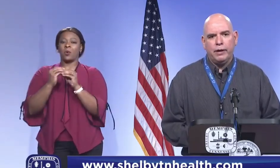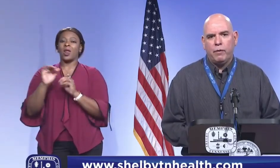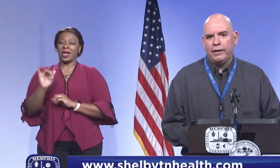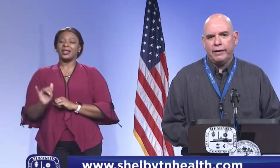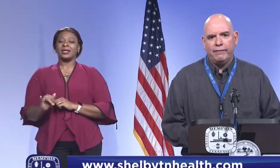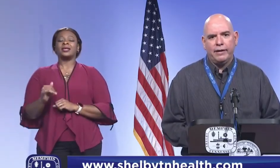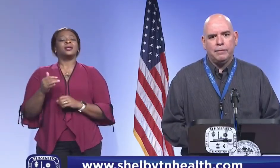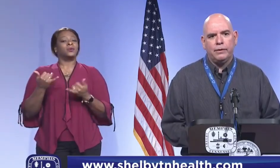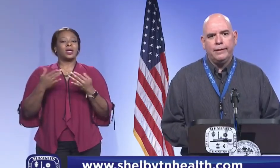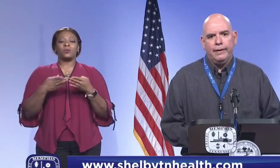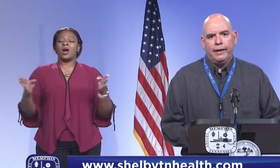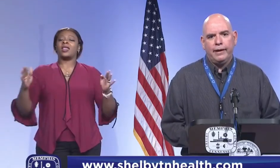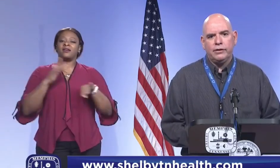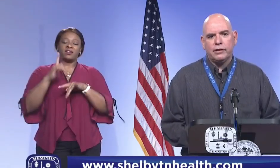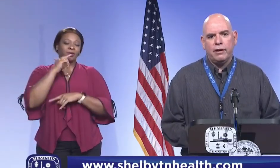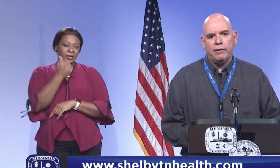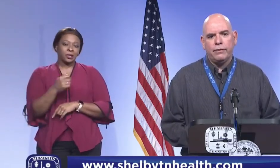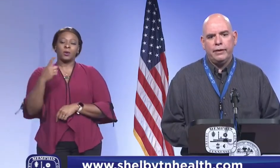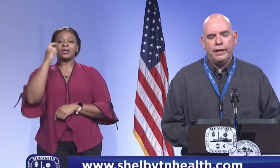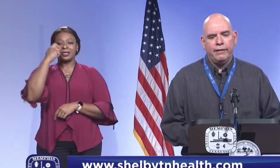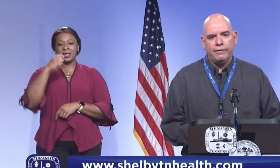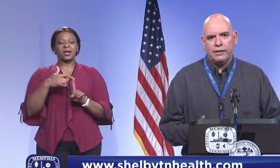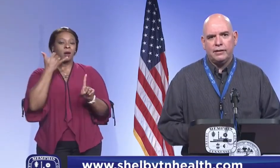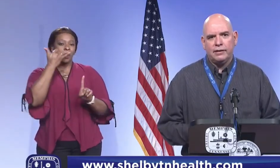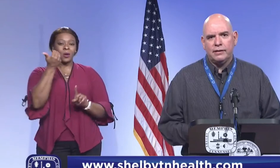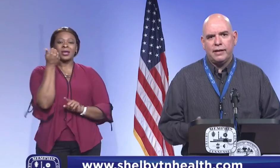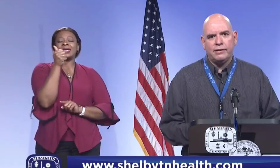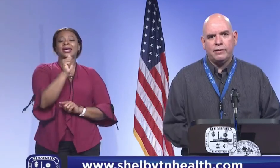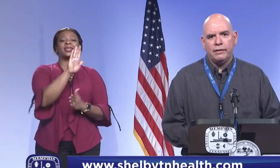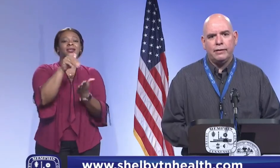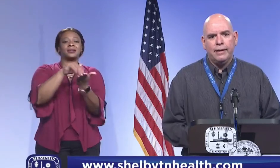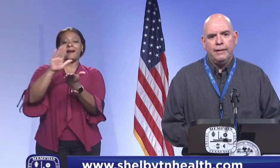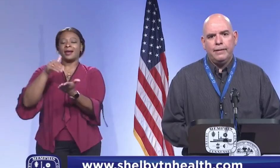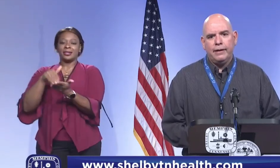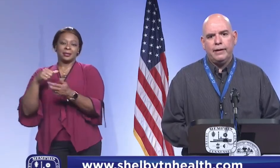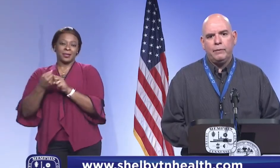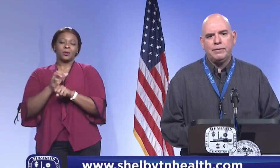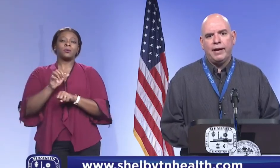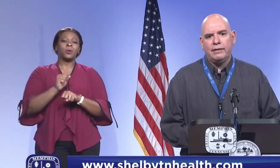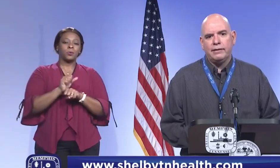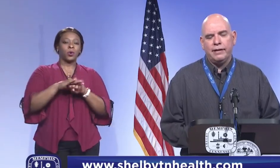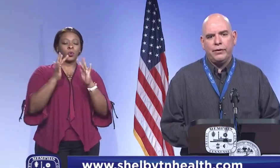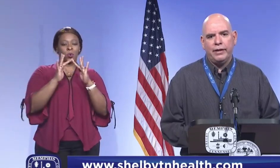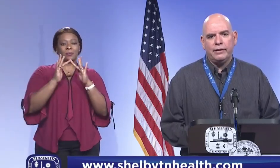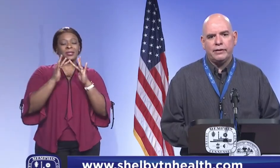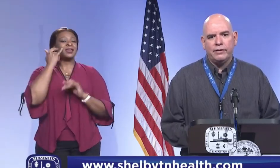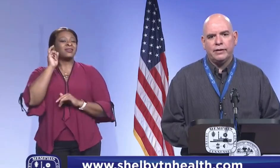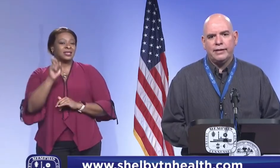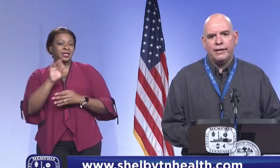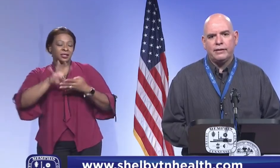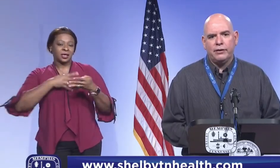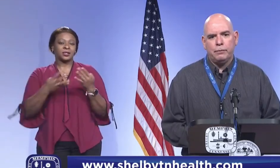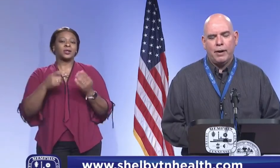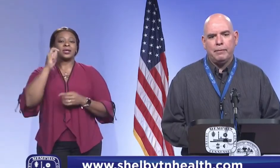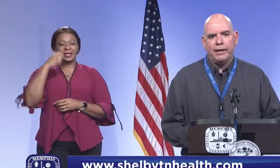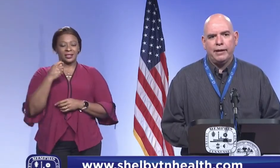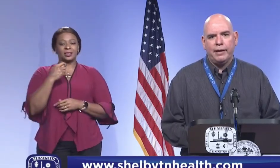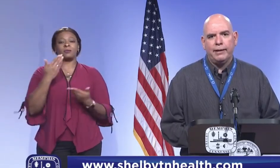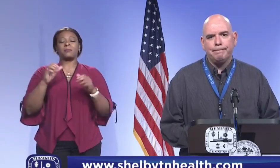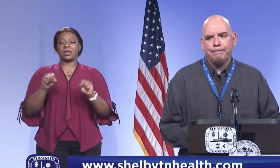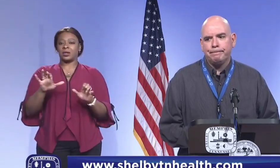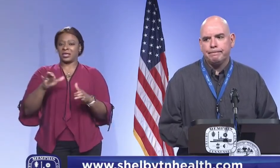pretty widely available, and just call any of the sites on the websites if you need to schedule a test, and you probably